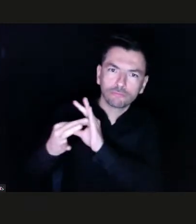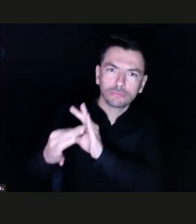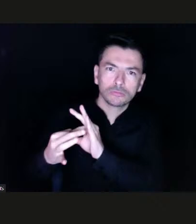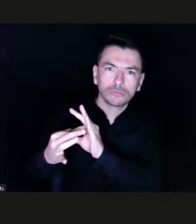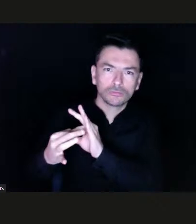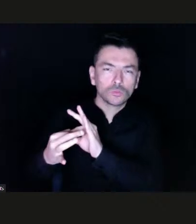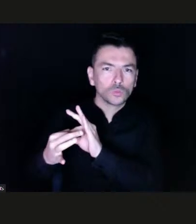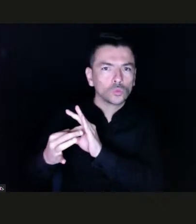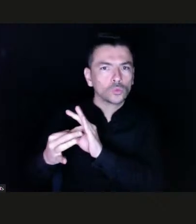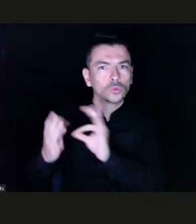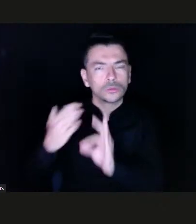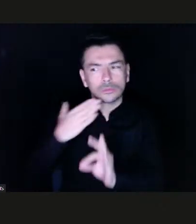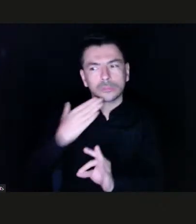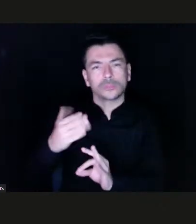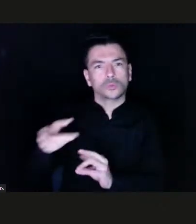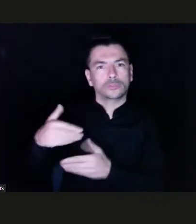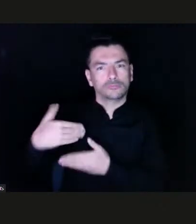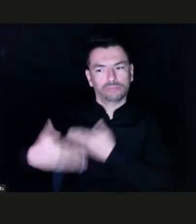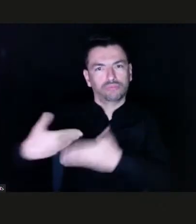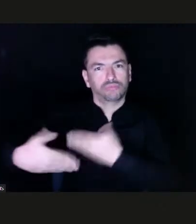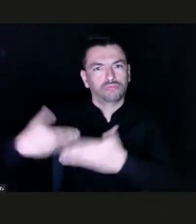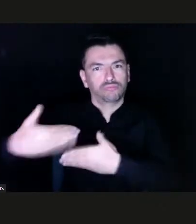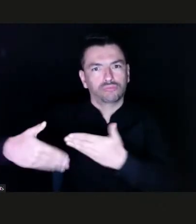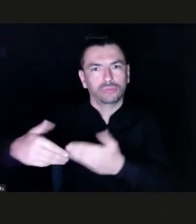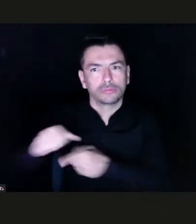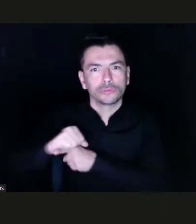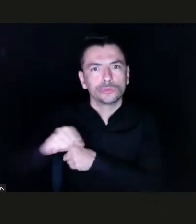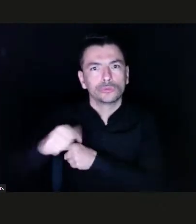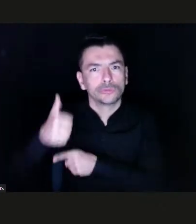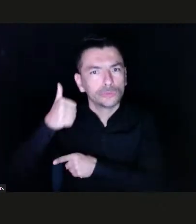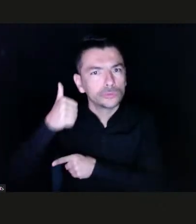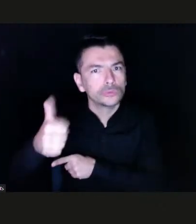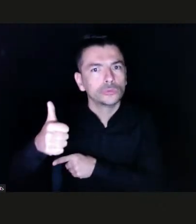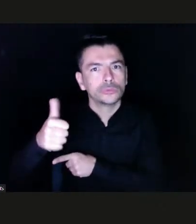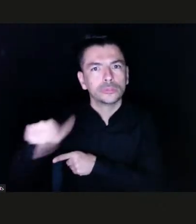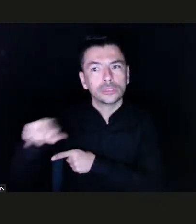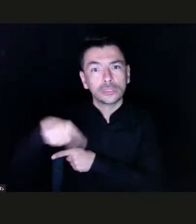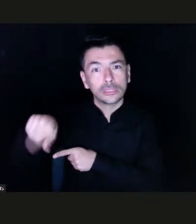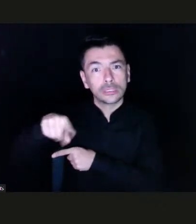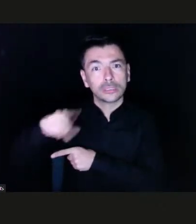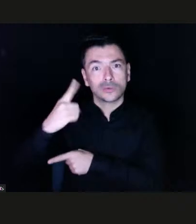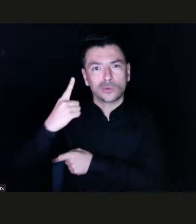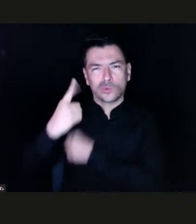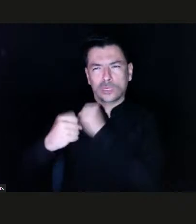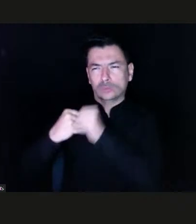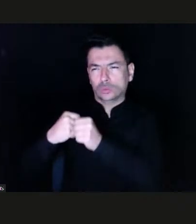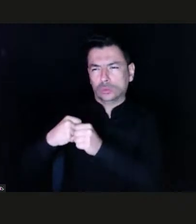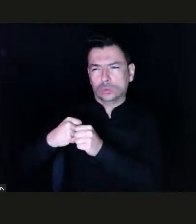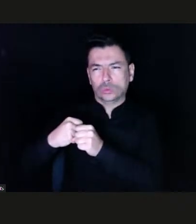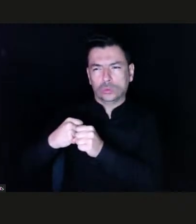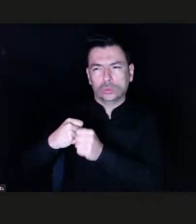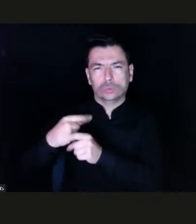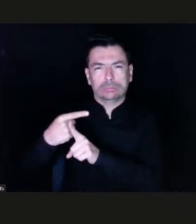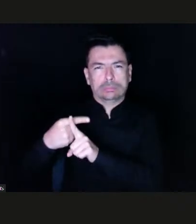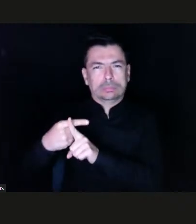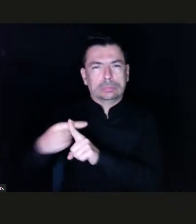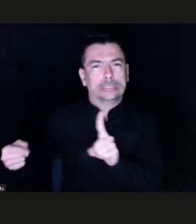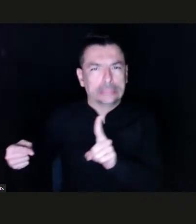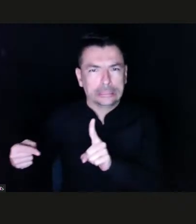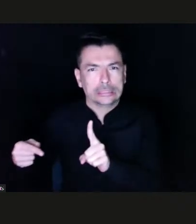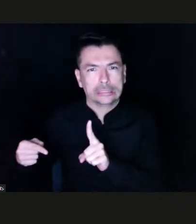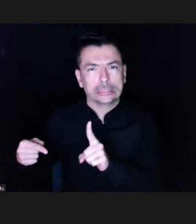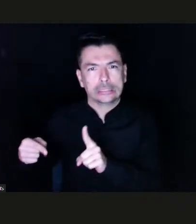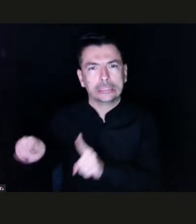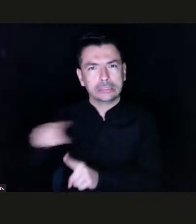1.5 years, we all should try to get used to these new realities and